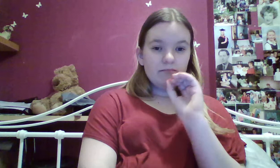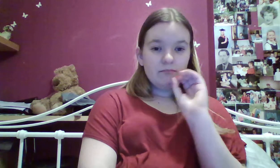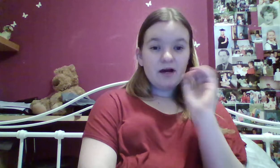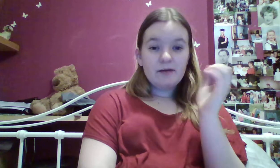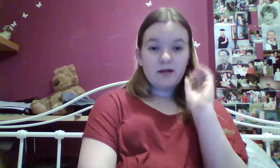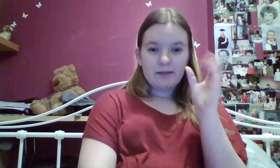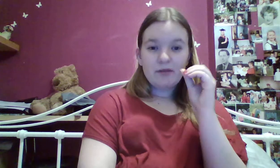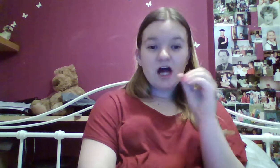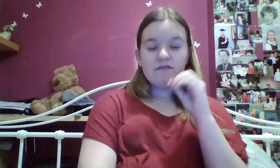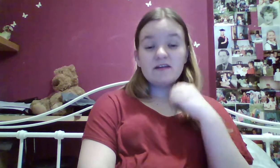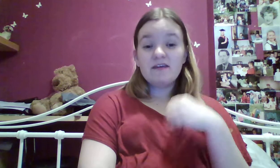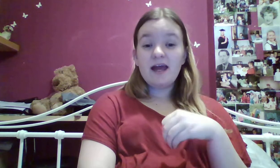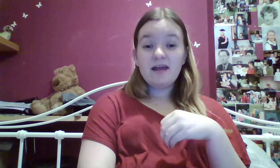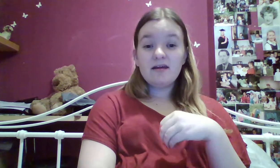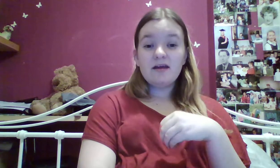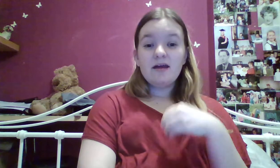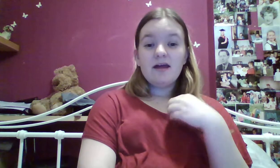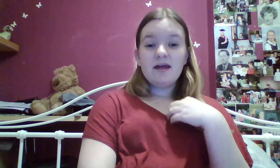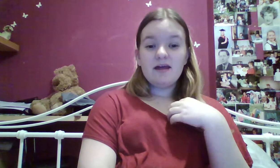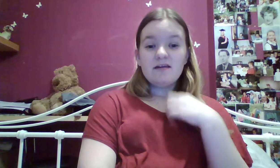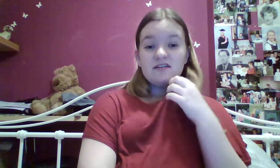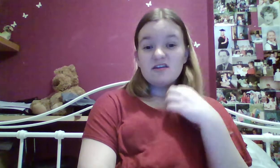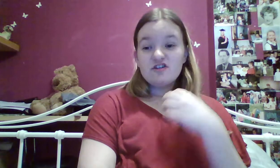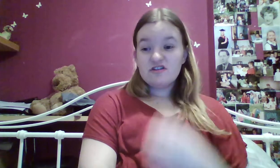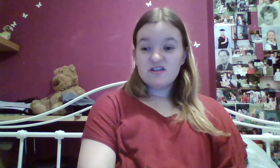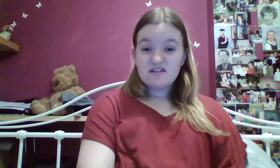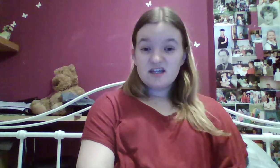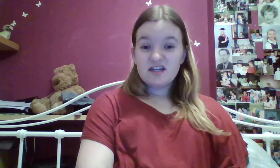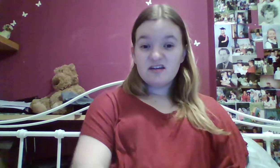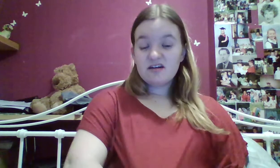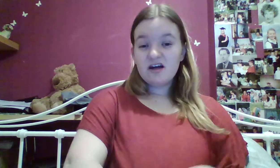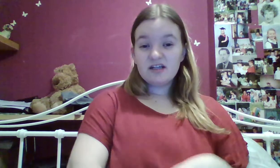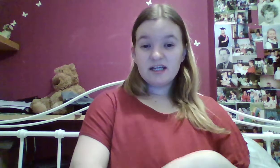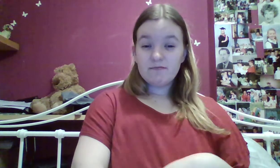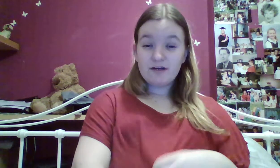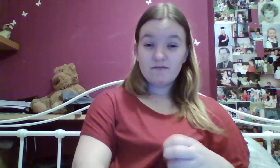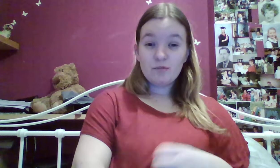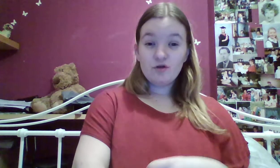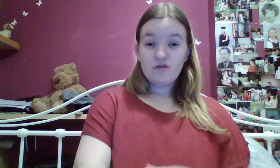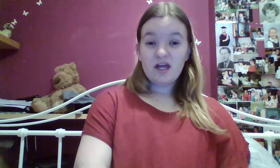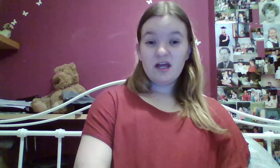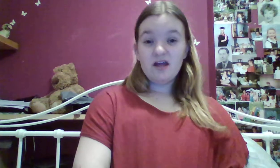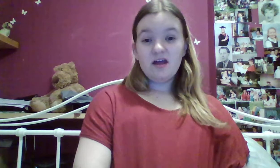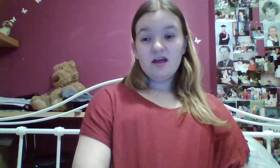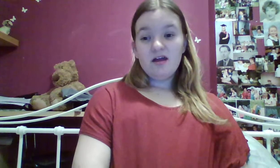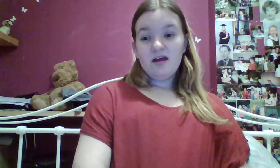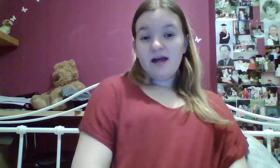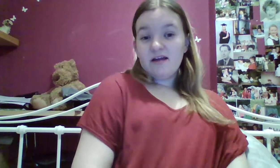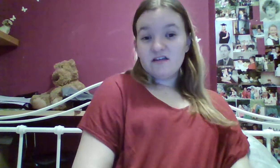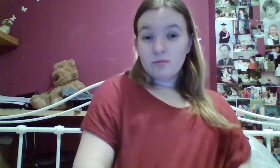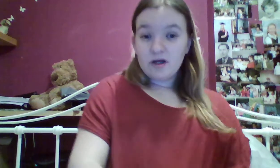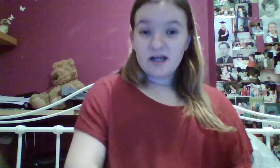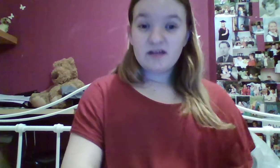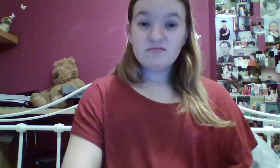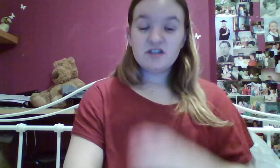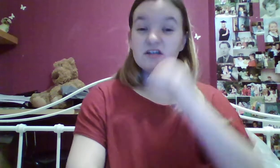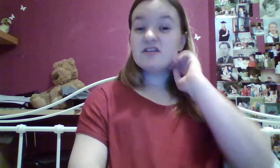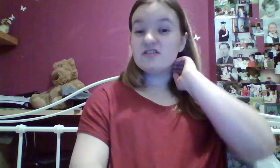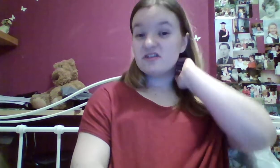my like perfect date is just sitting, cuddling in front of a movie at somewhere, just